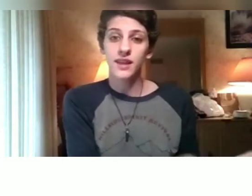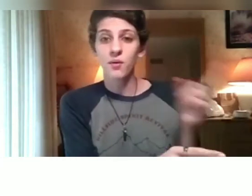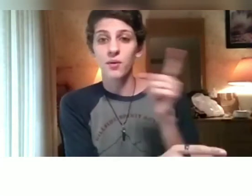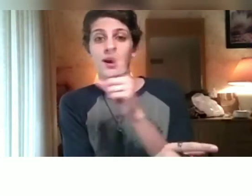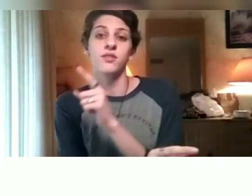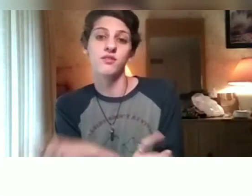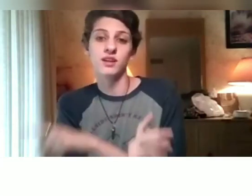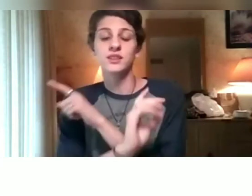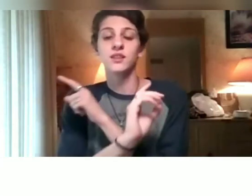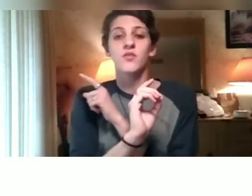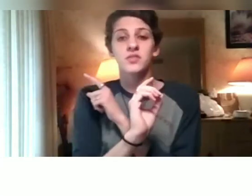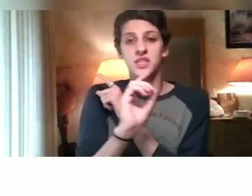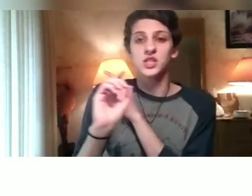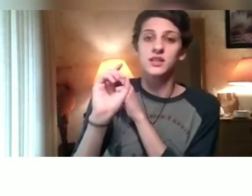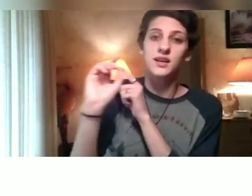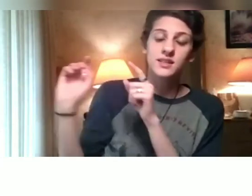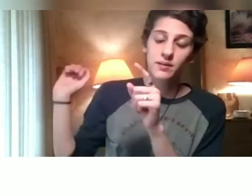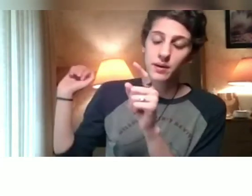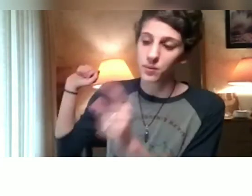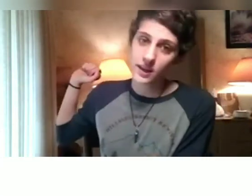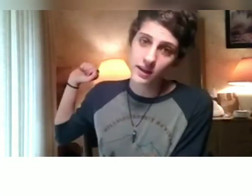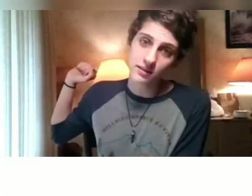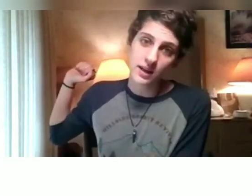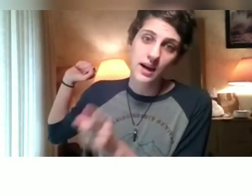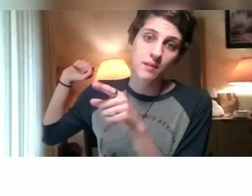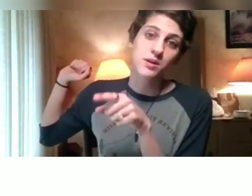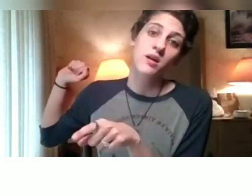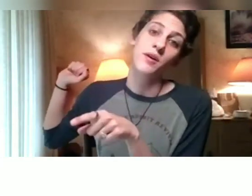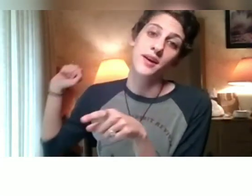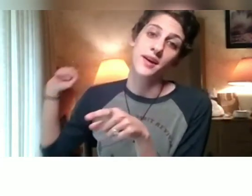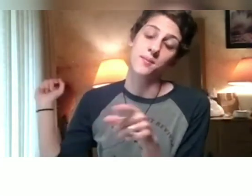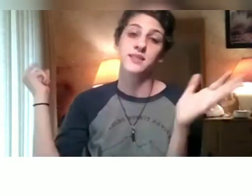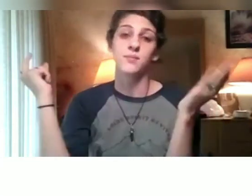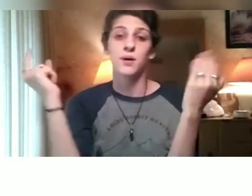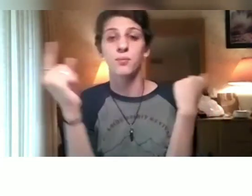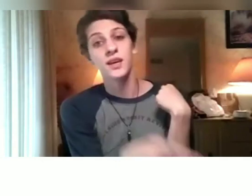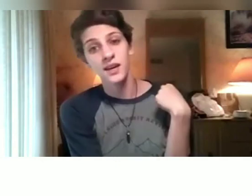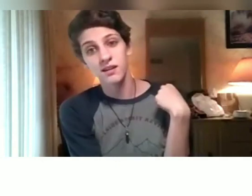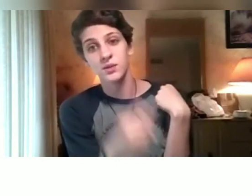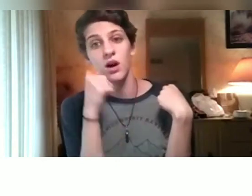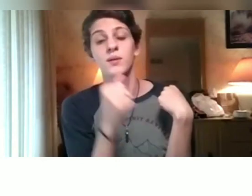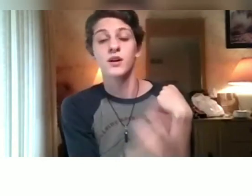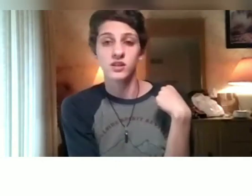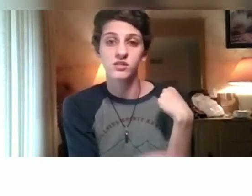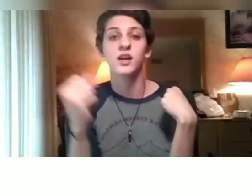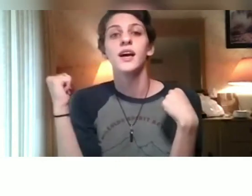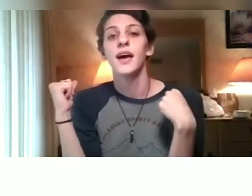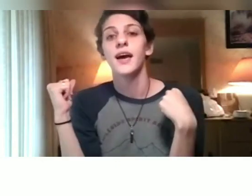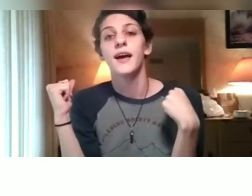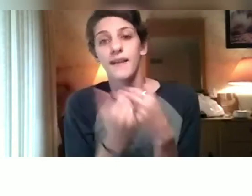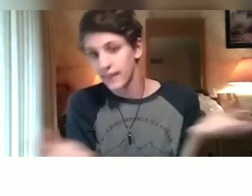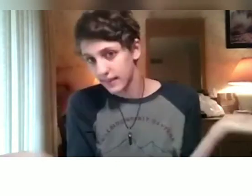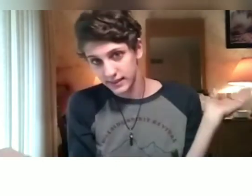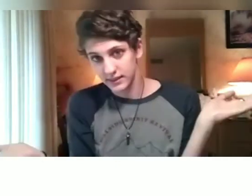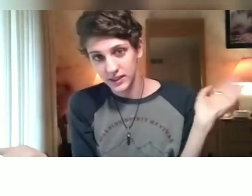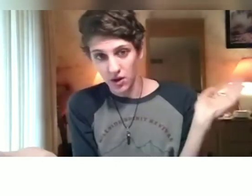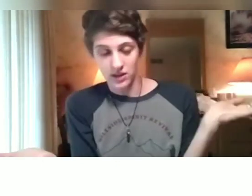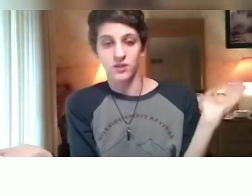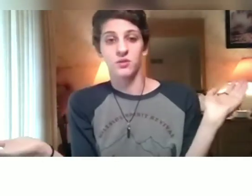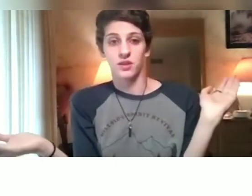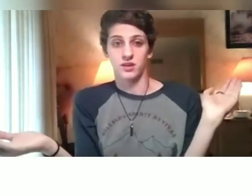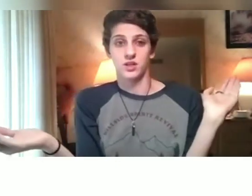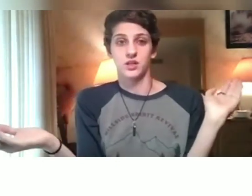and that way, through the rest of the conversation, anytime I point here, I'm talking about him, and anytime I point here, I'm talking about her.